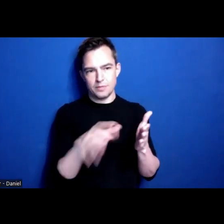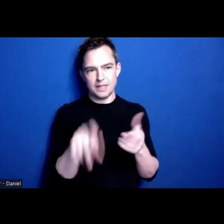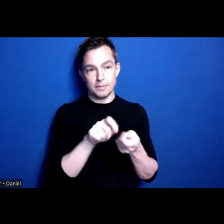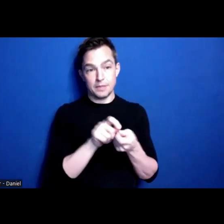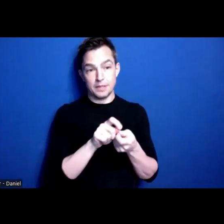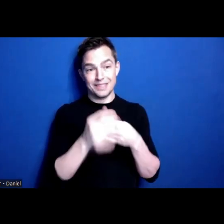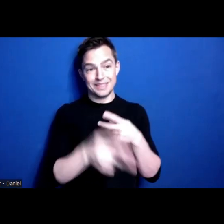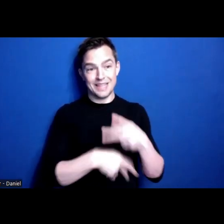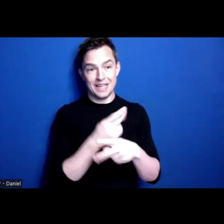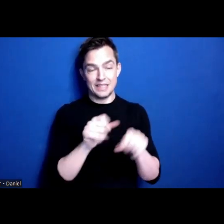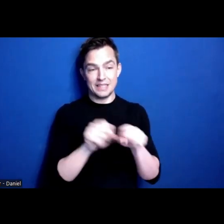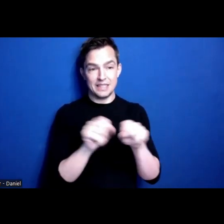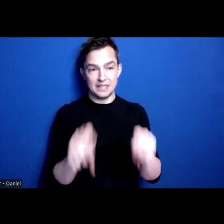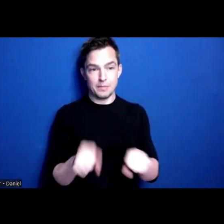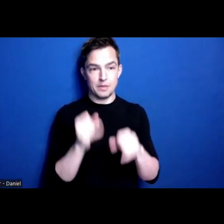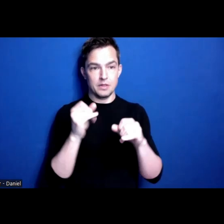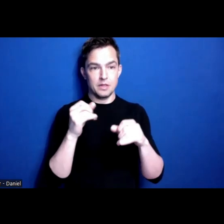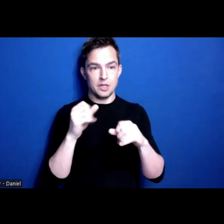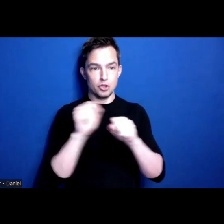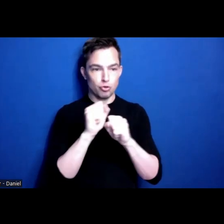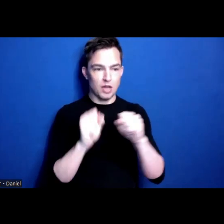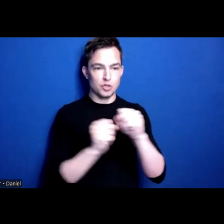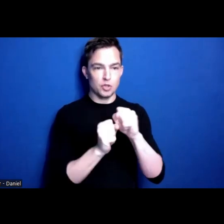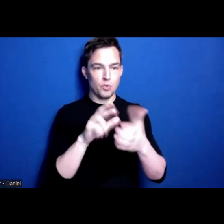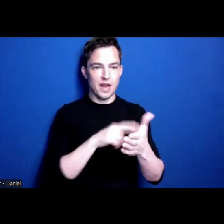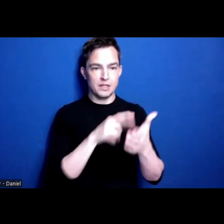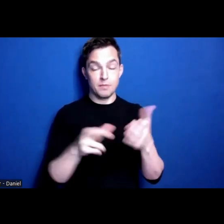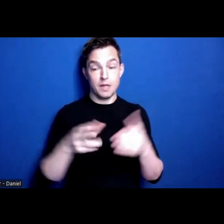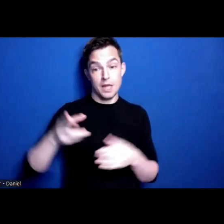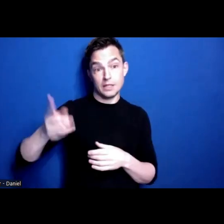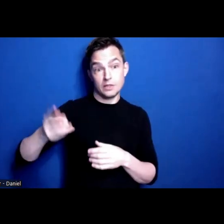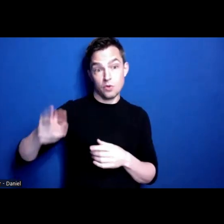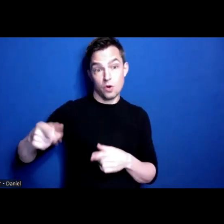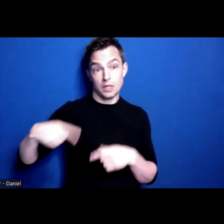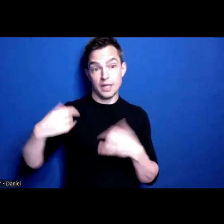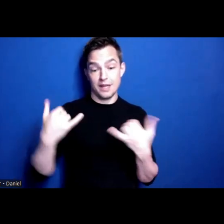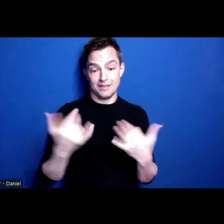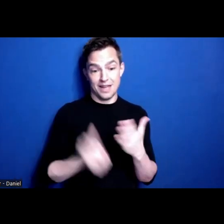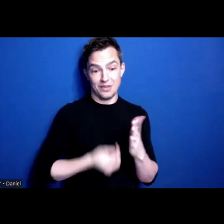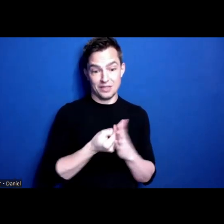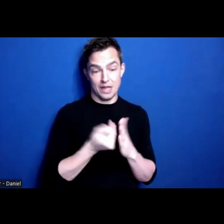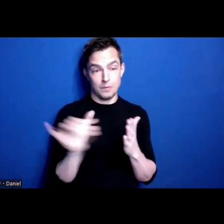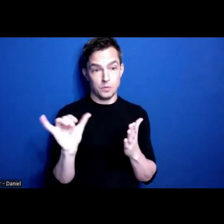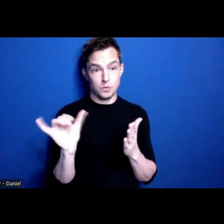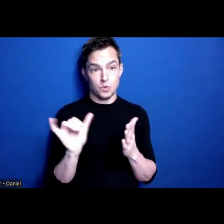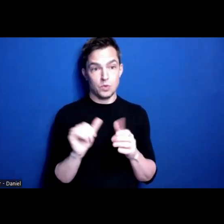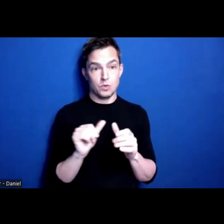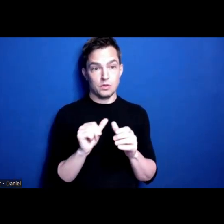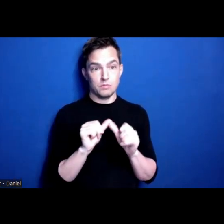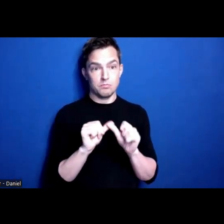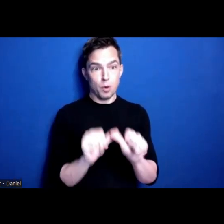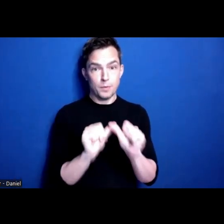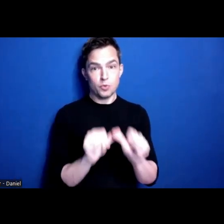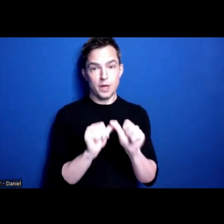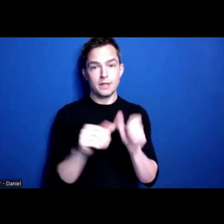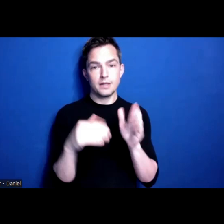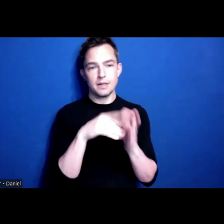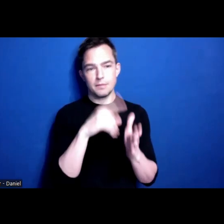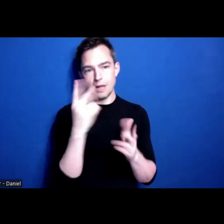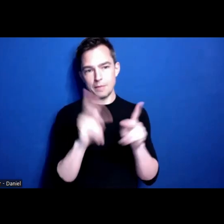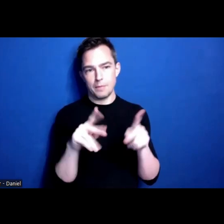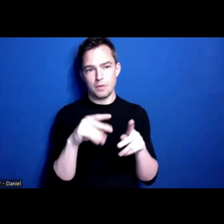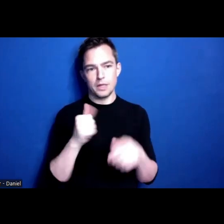of systemic and structural racism, which historically and contemporarily is perpetrated against Blacks in